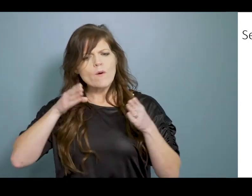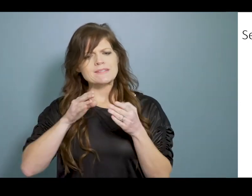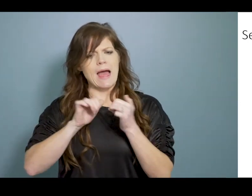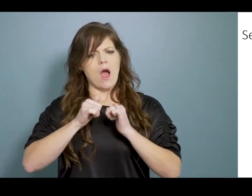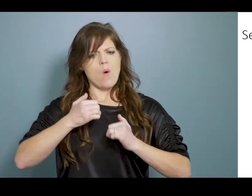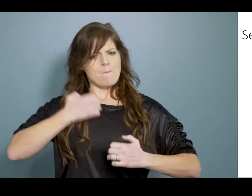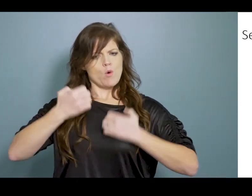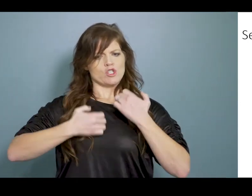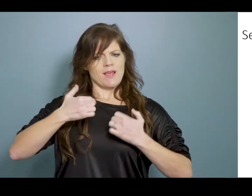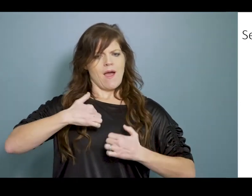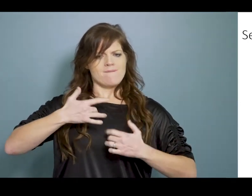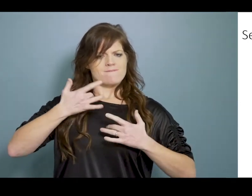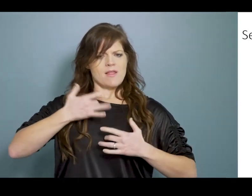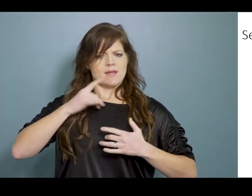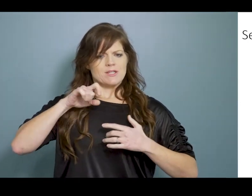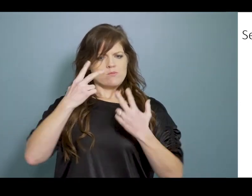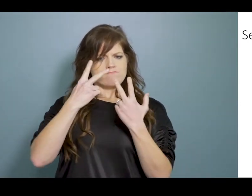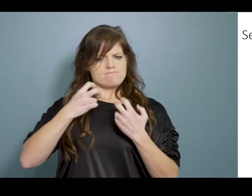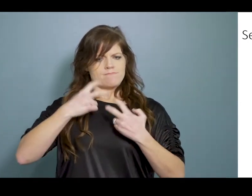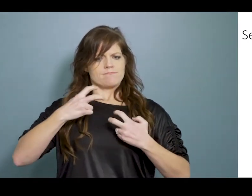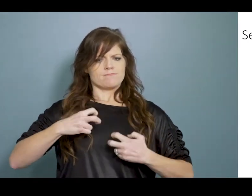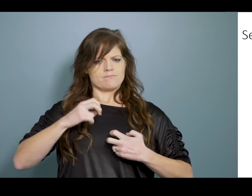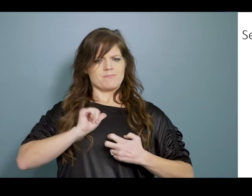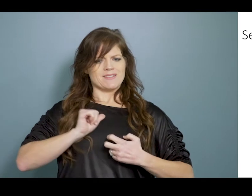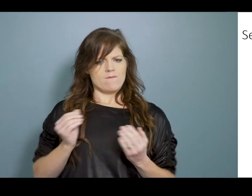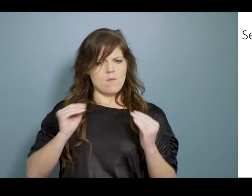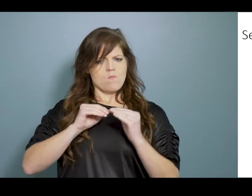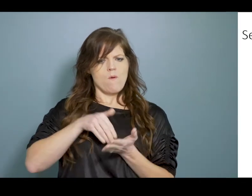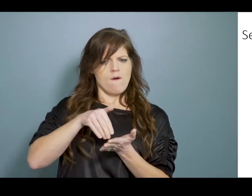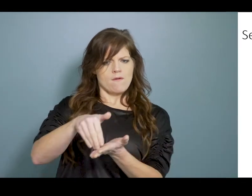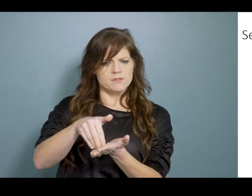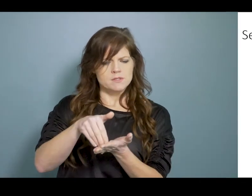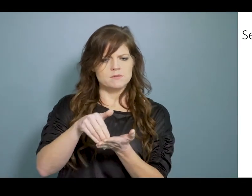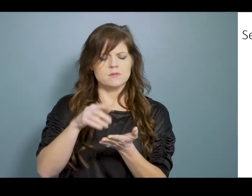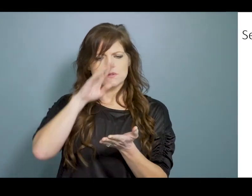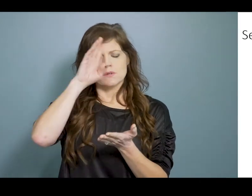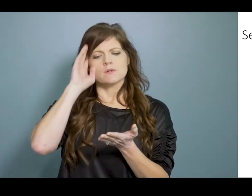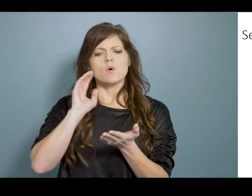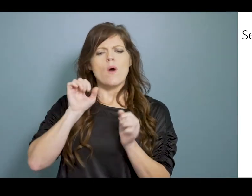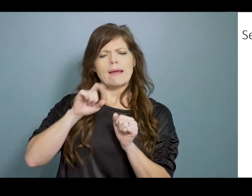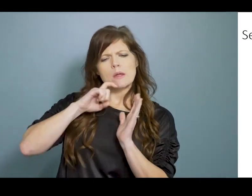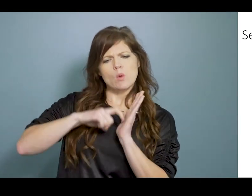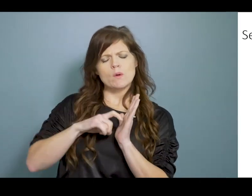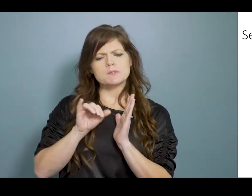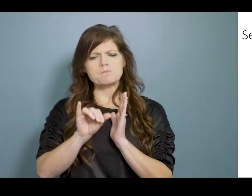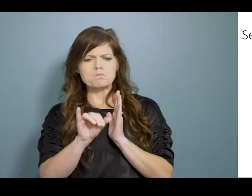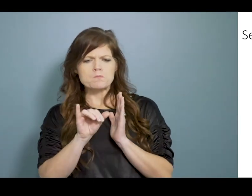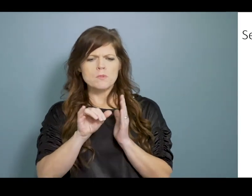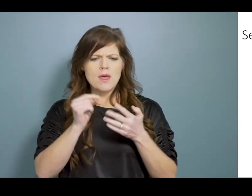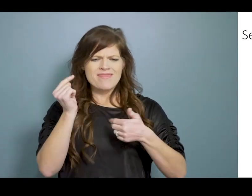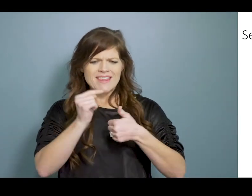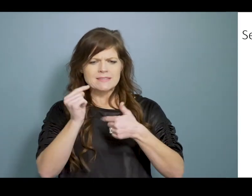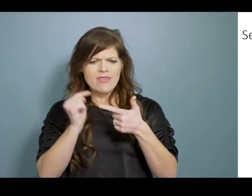things that I want to focus on are X and Y, so that it becomes more manageable.